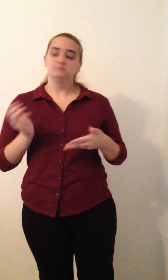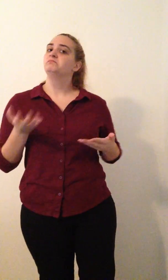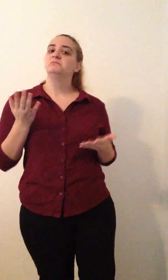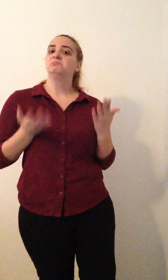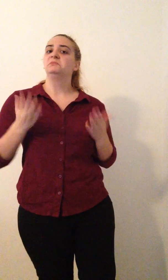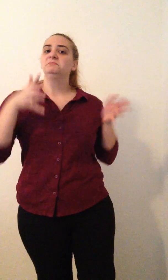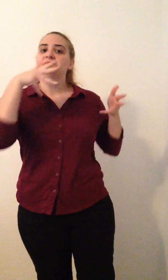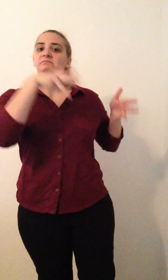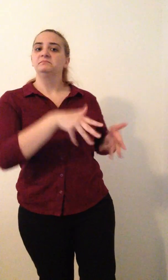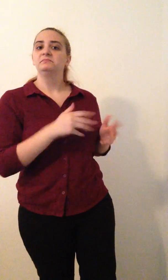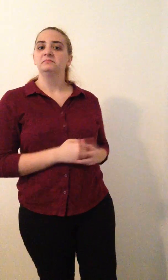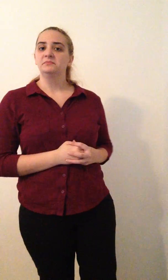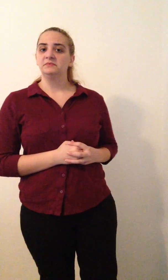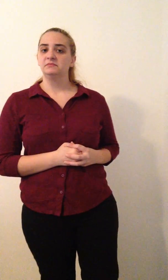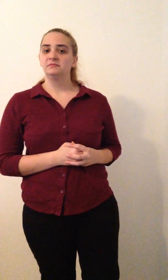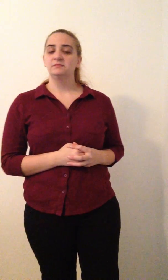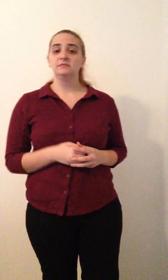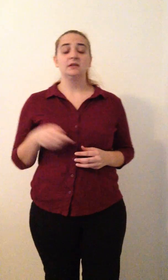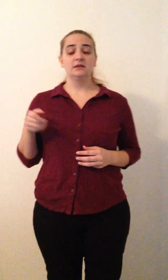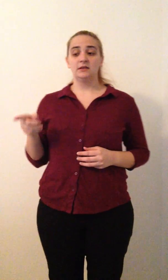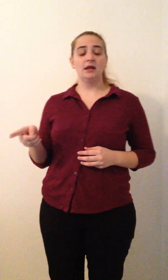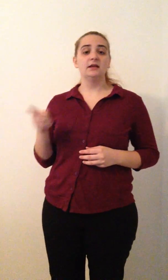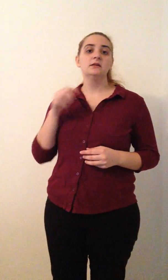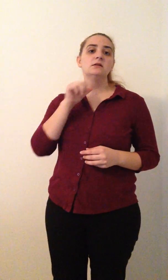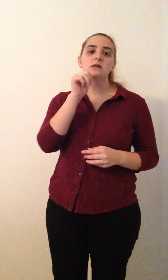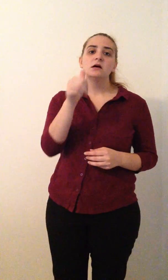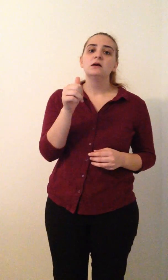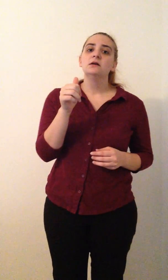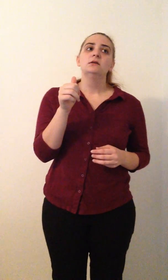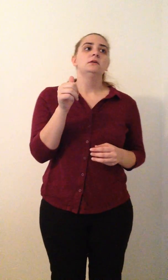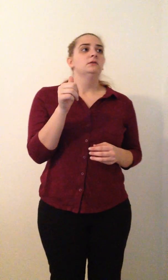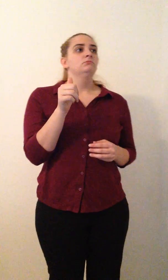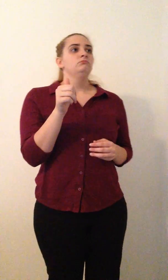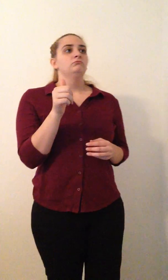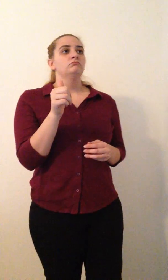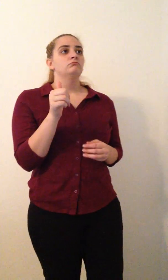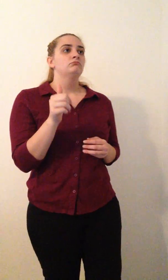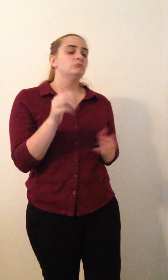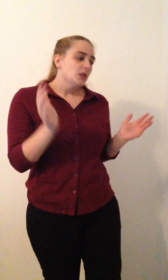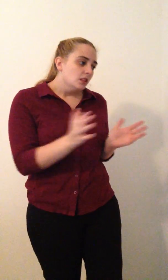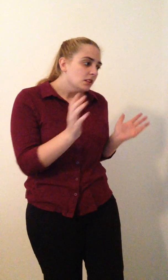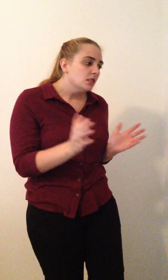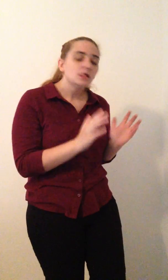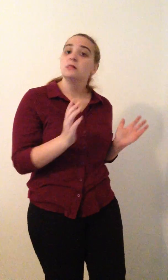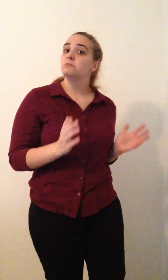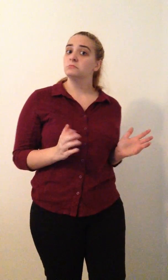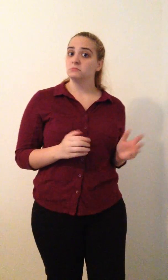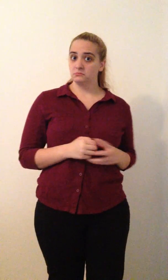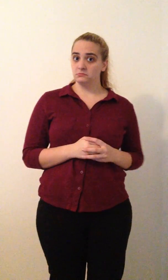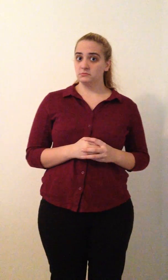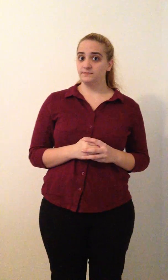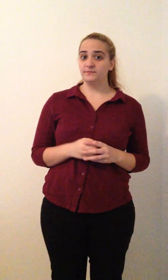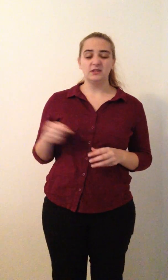were inconsistent with giving you attention, if we didn't feel heard, understood, if